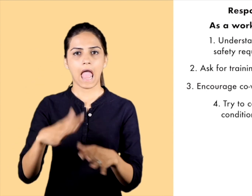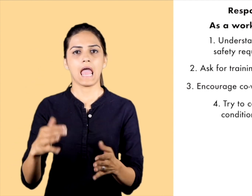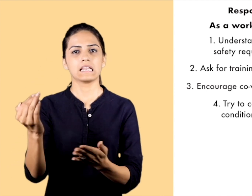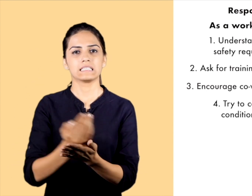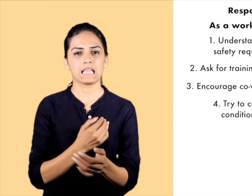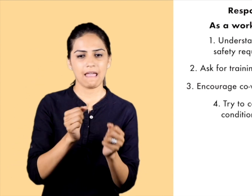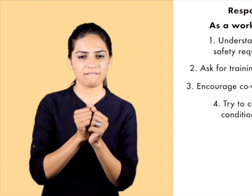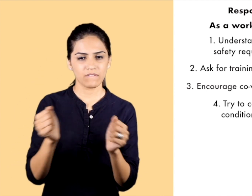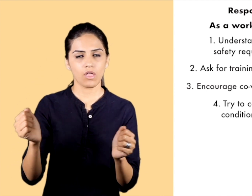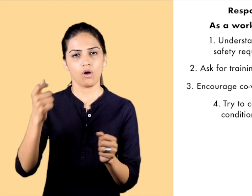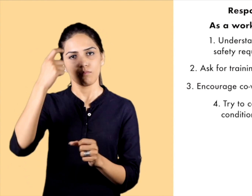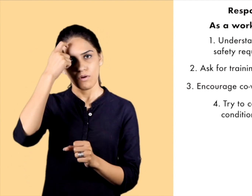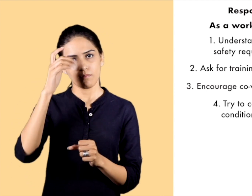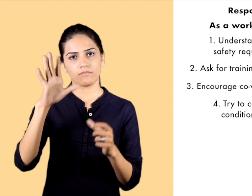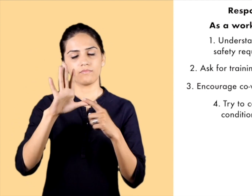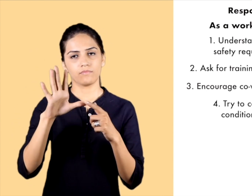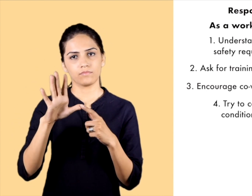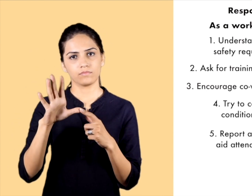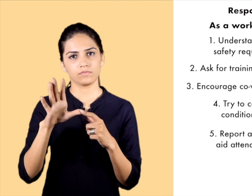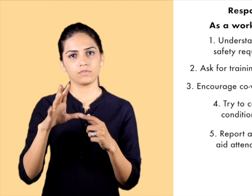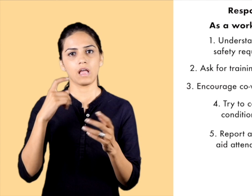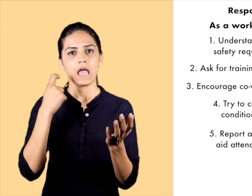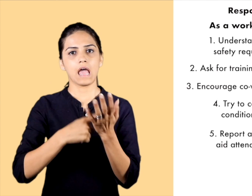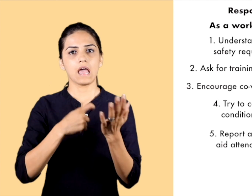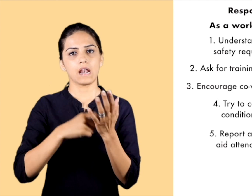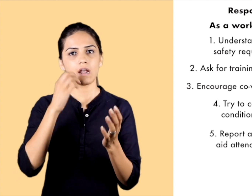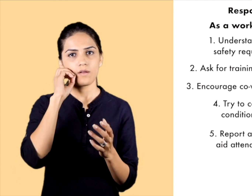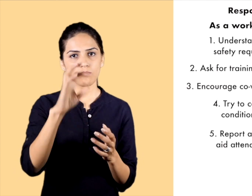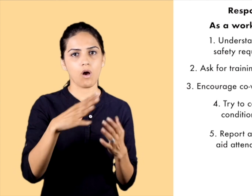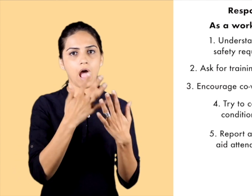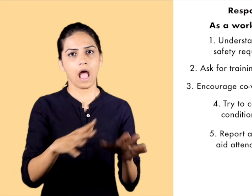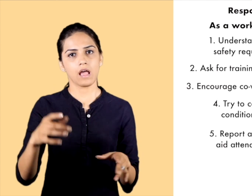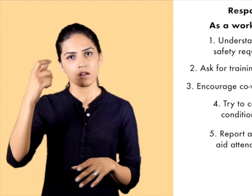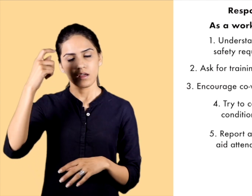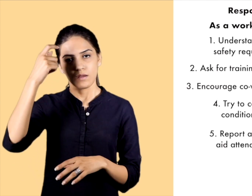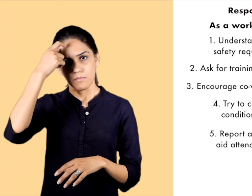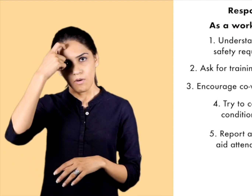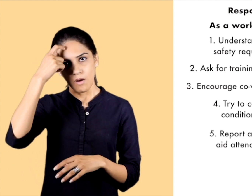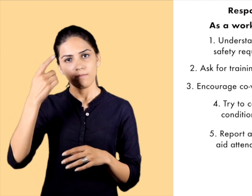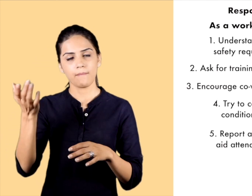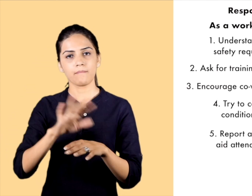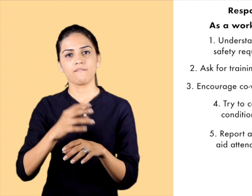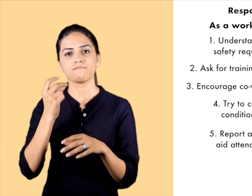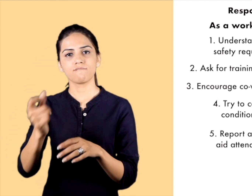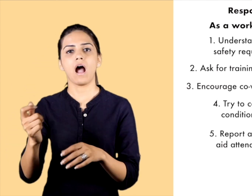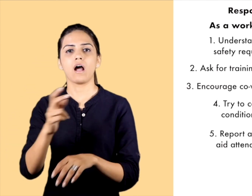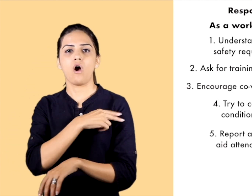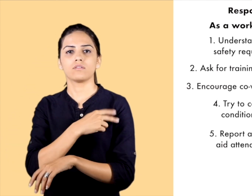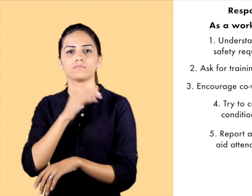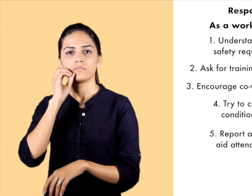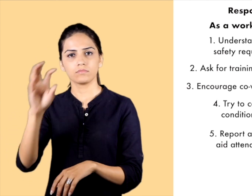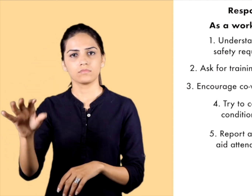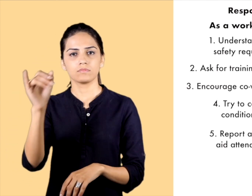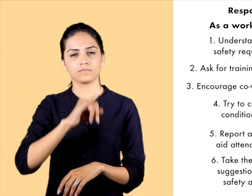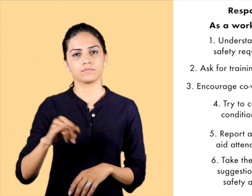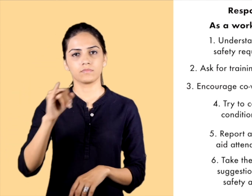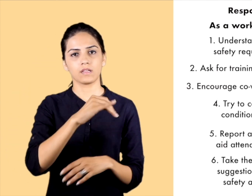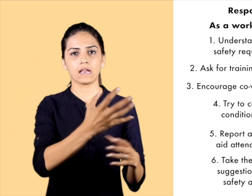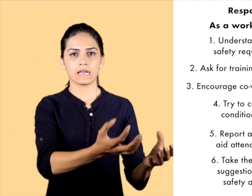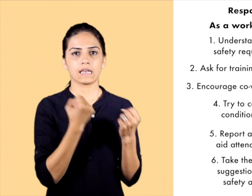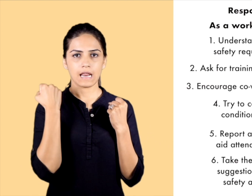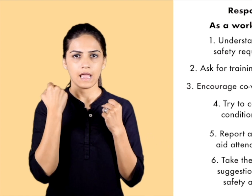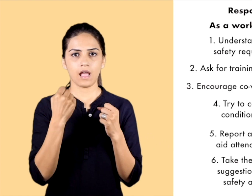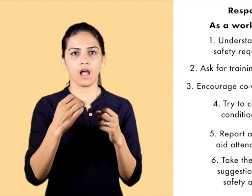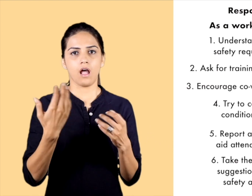unsafe conditions immediately. Number 5, report any injury to a first aid attendant immediately. Number